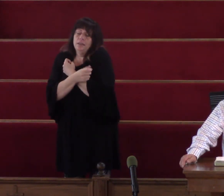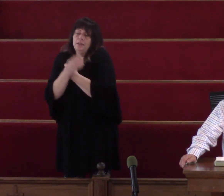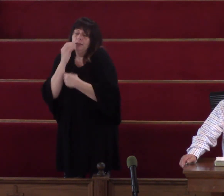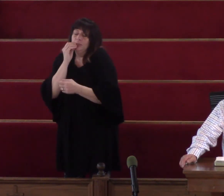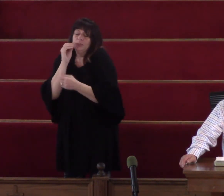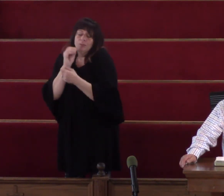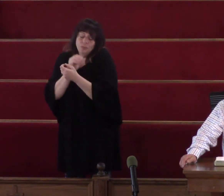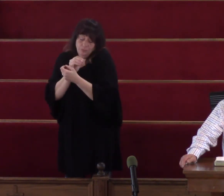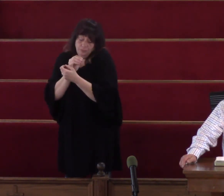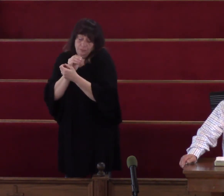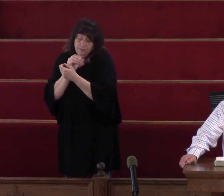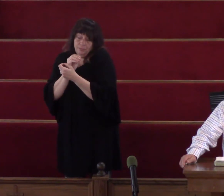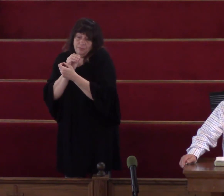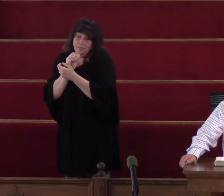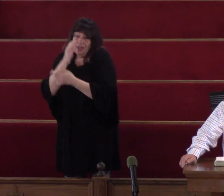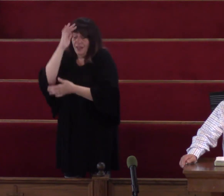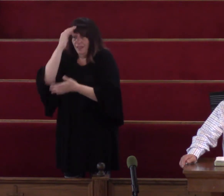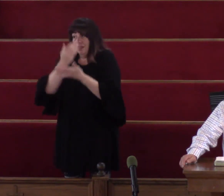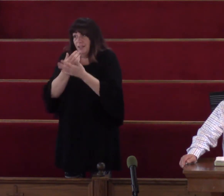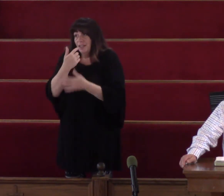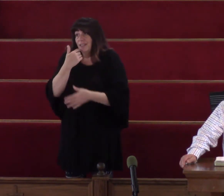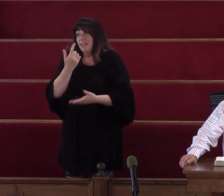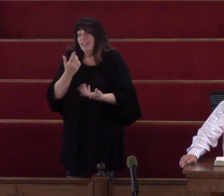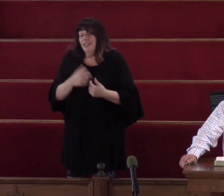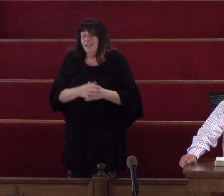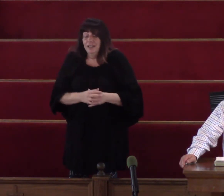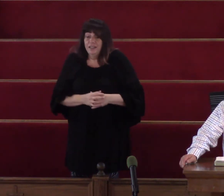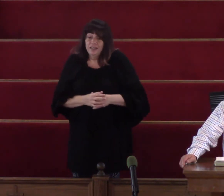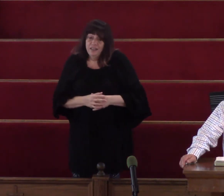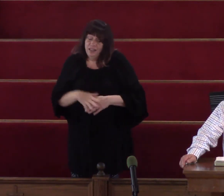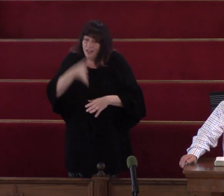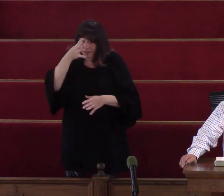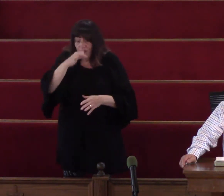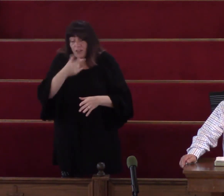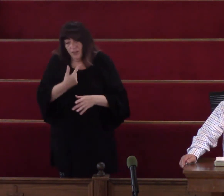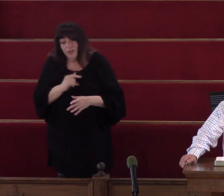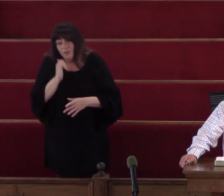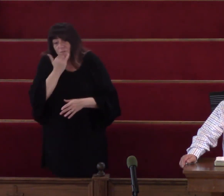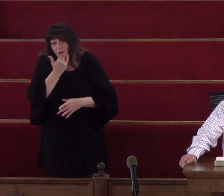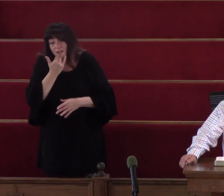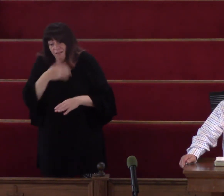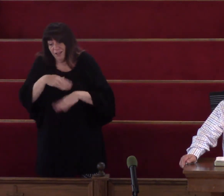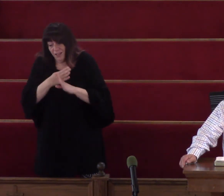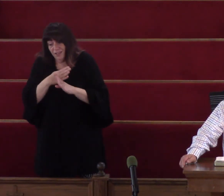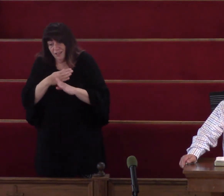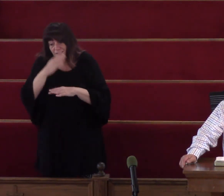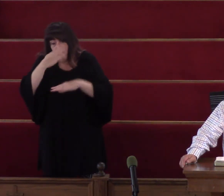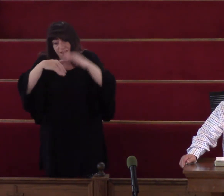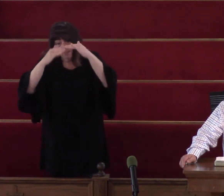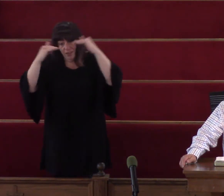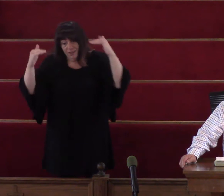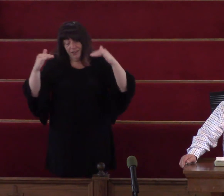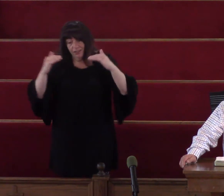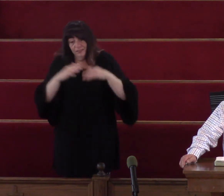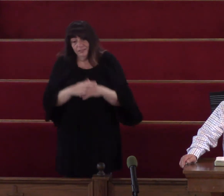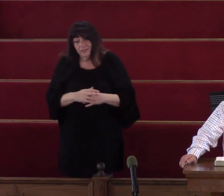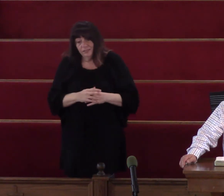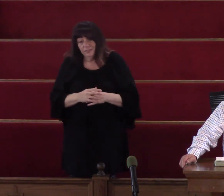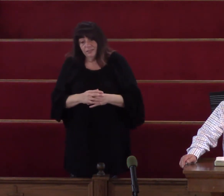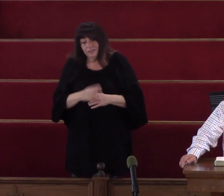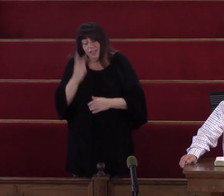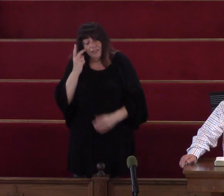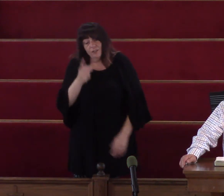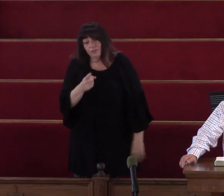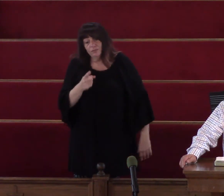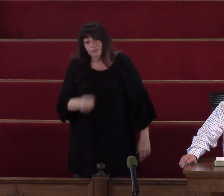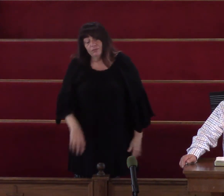And the Son said Unto him Father I have Sinned Against Heaven And in Thy Sight